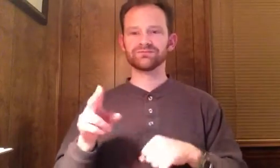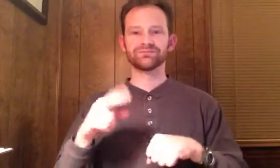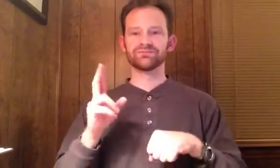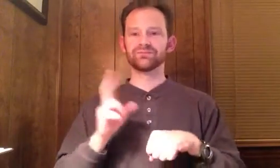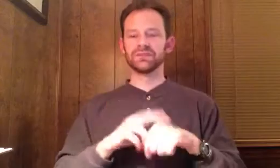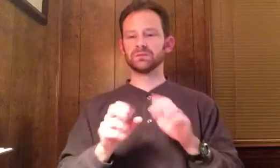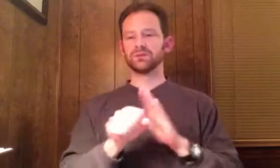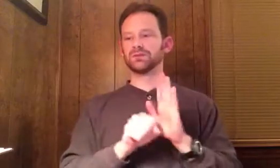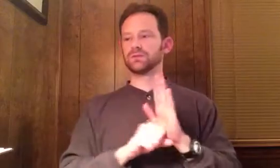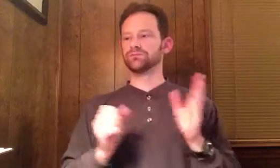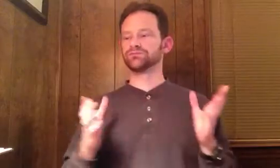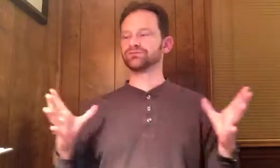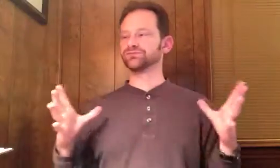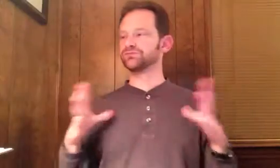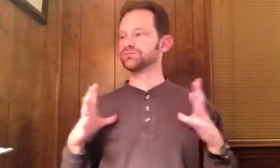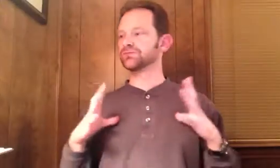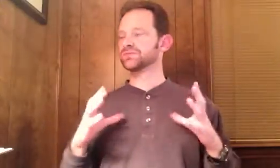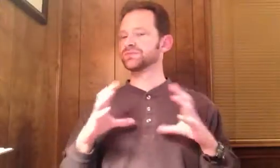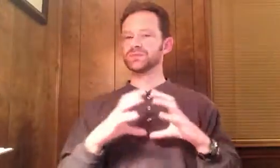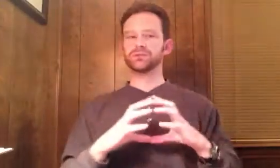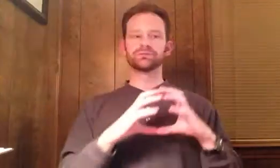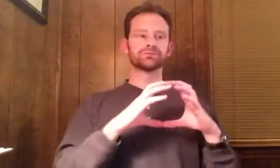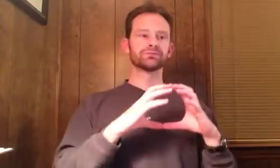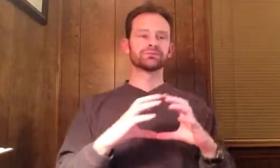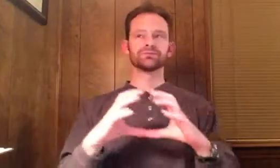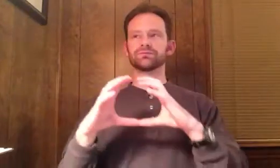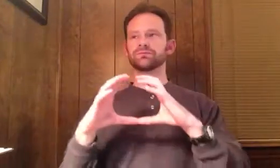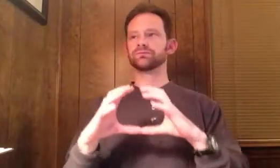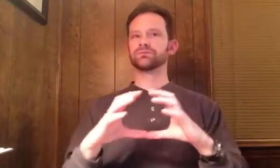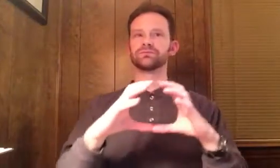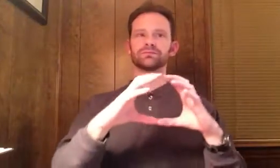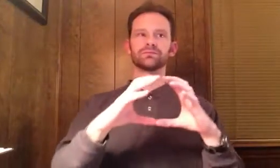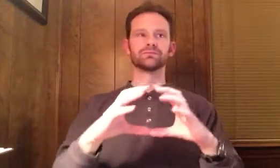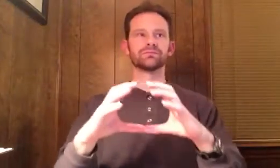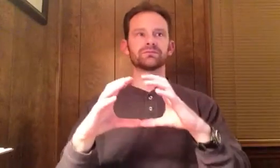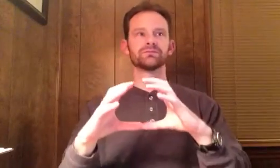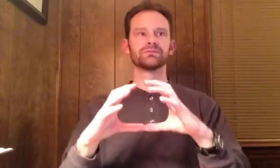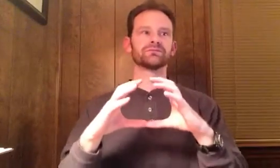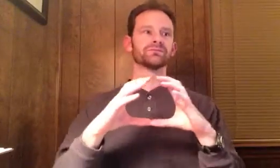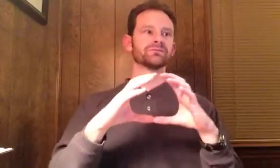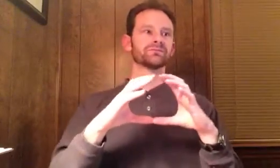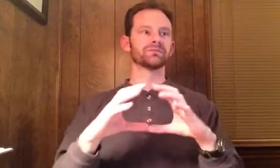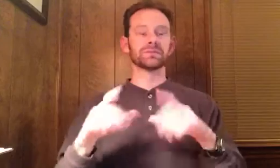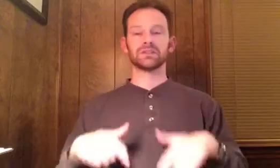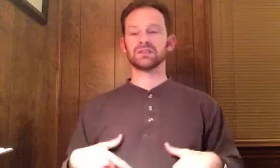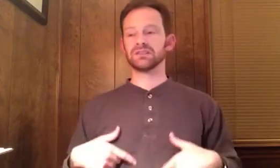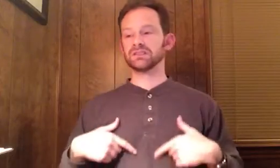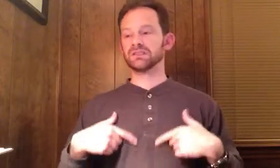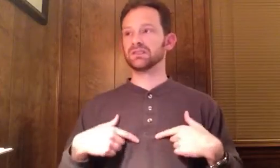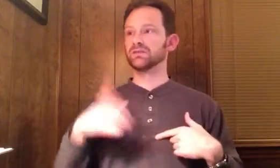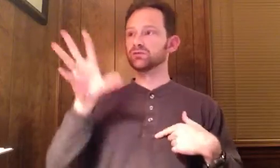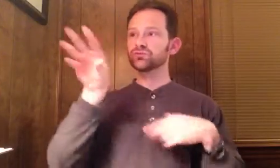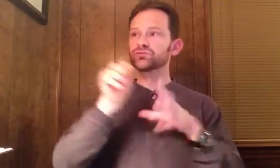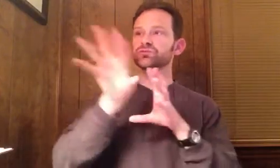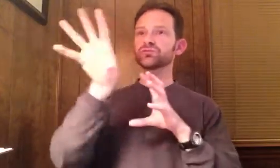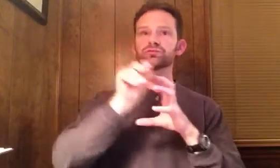It's its resting state. It's just going about its business of just surviving and making sure it has all the nutrients and energy it